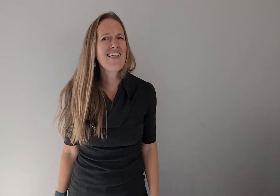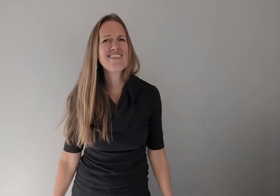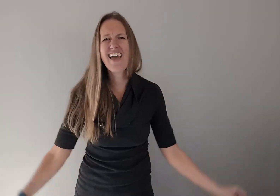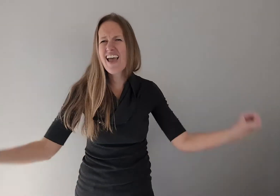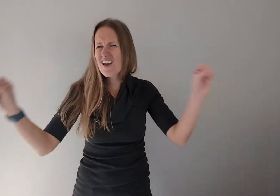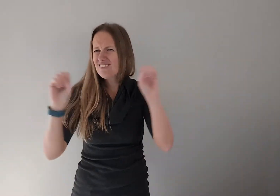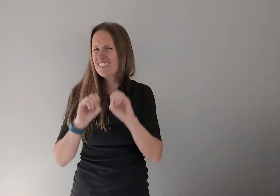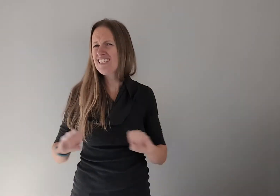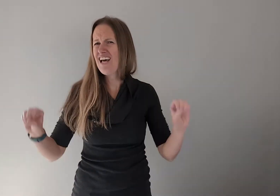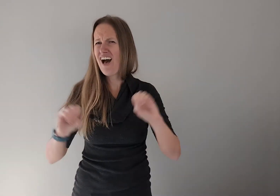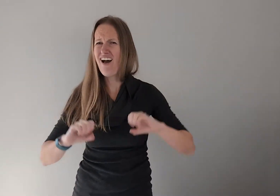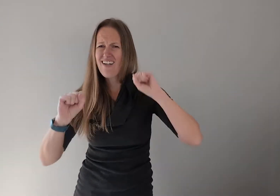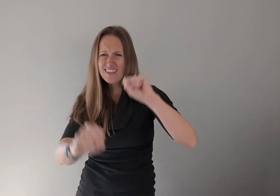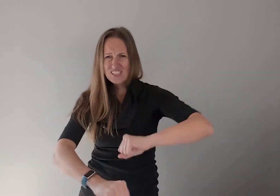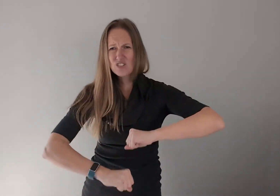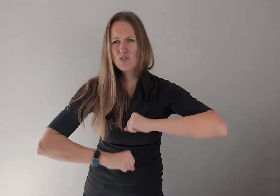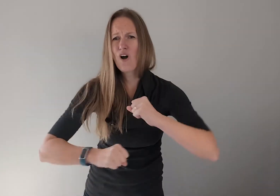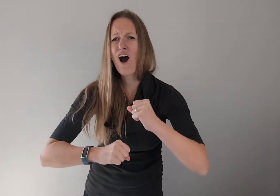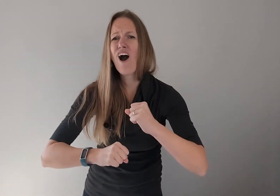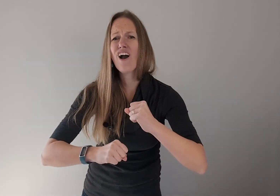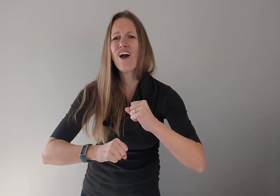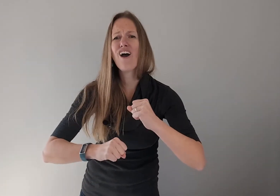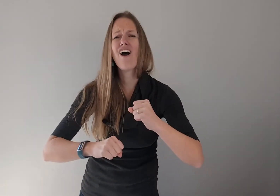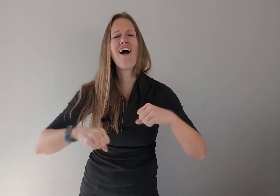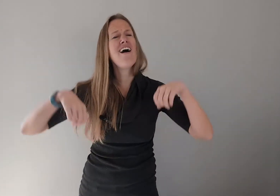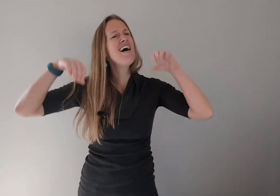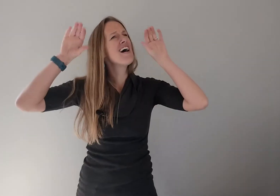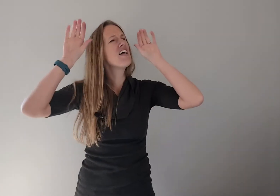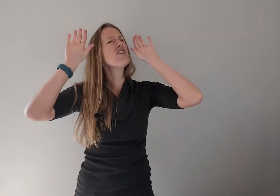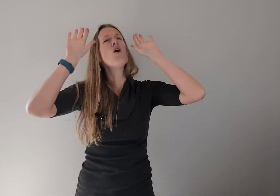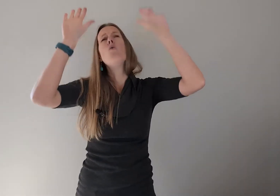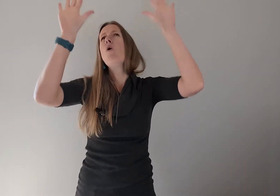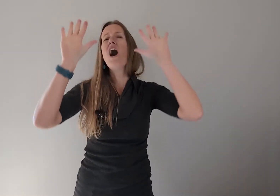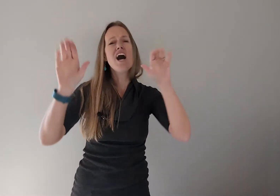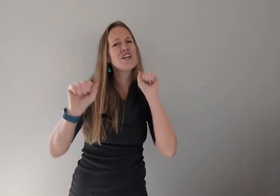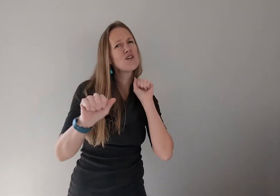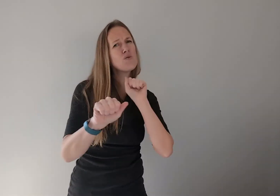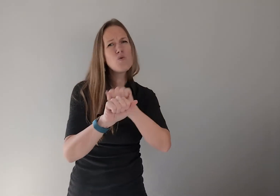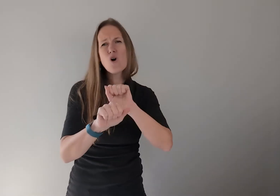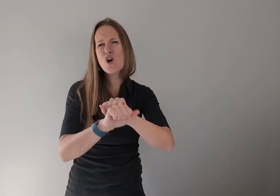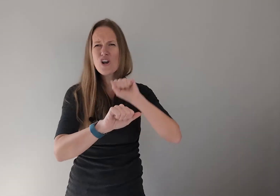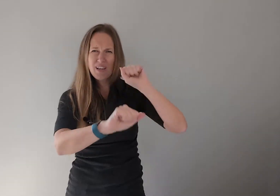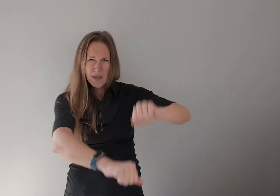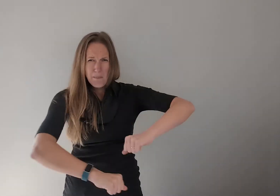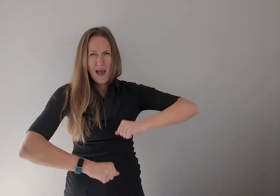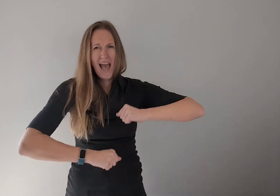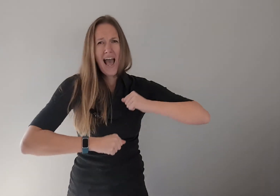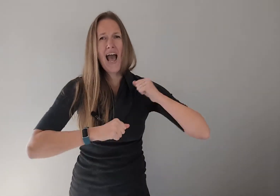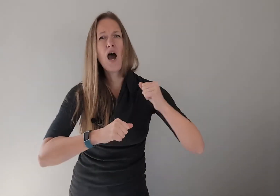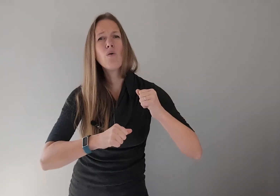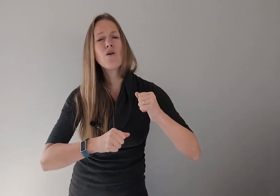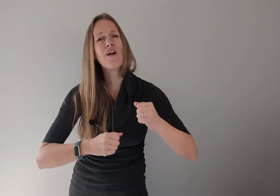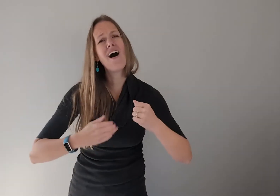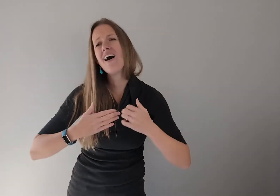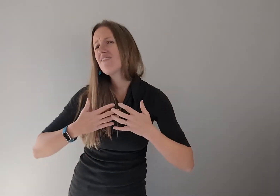There is nothing stronger than the wonder-working power of the